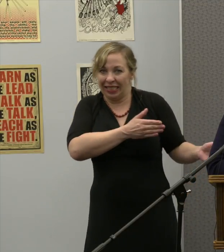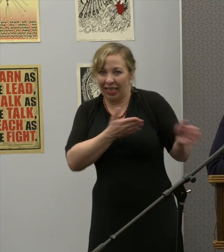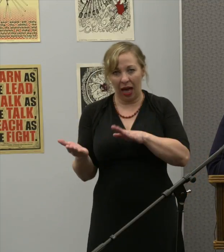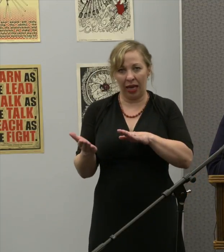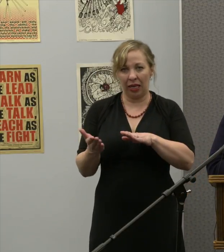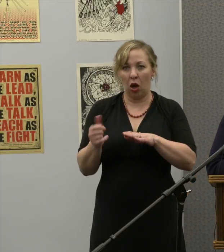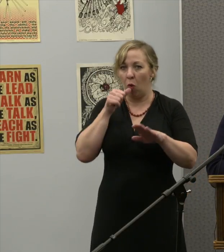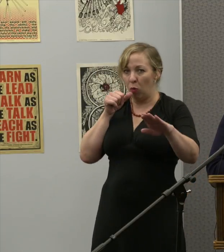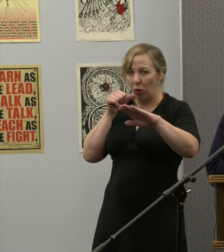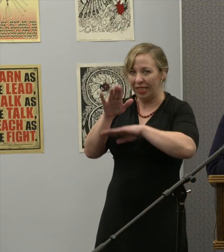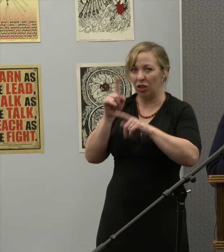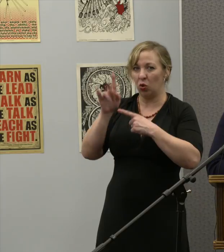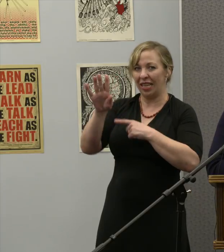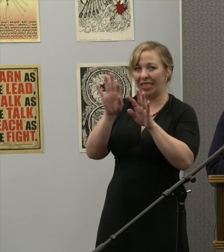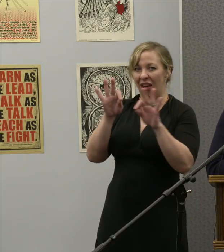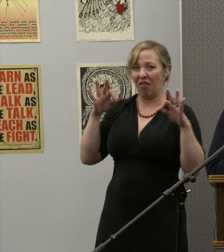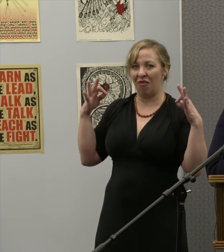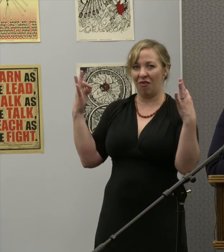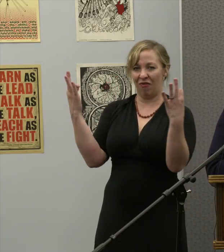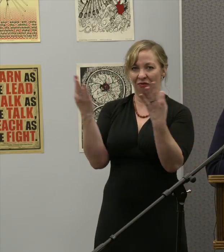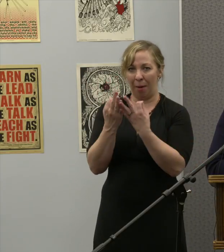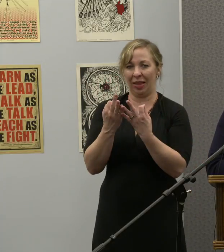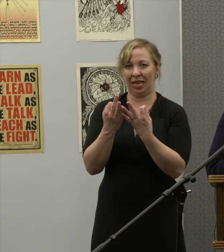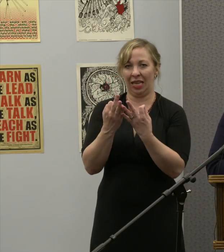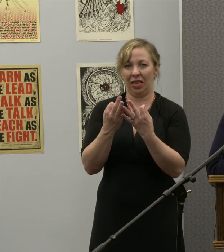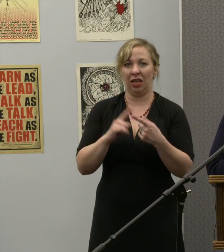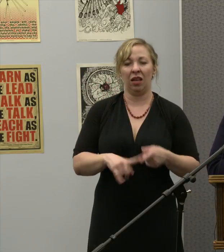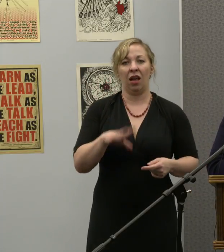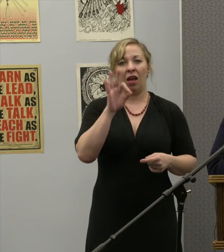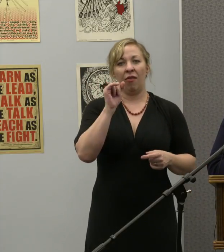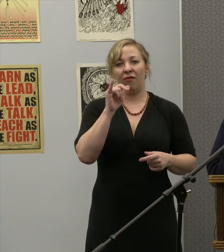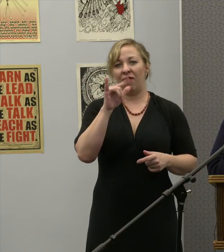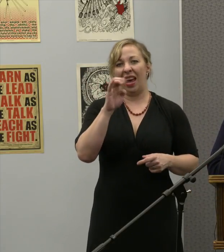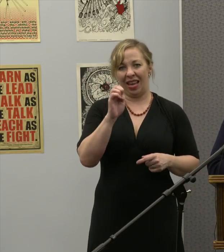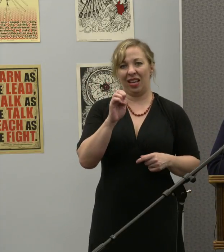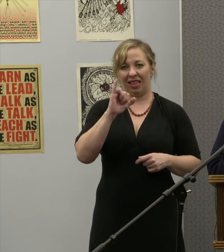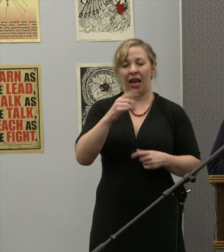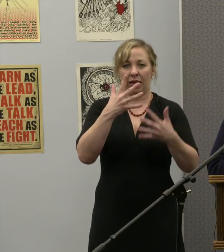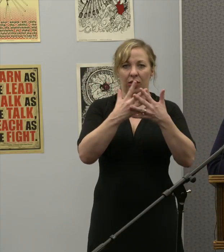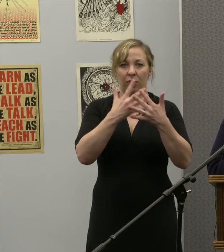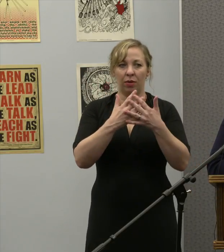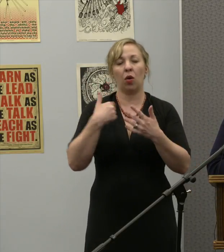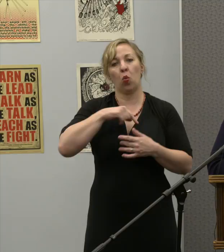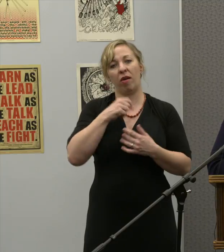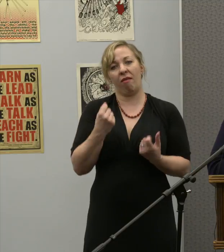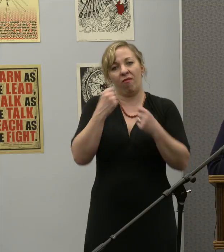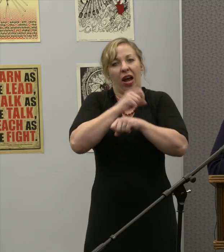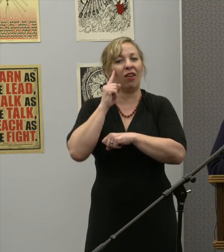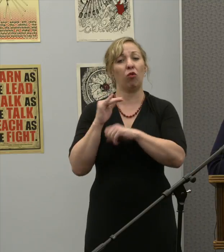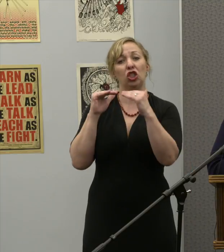And that prison is SCI Fayette, State Correctional Institution Fayette, and we're fighting for justice for the